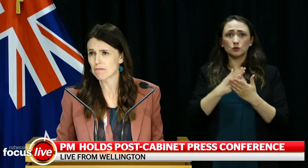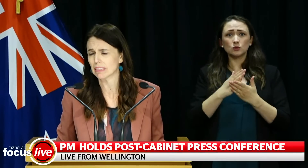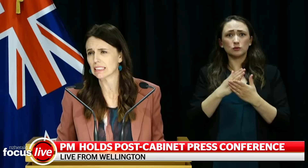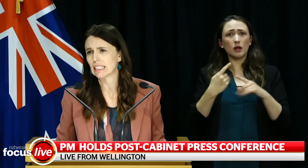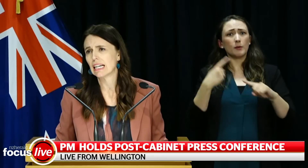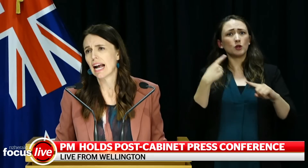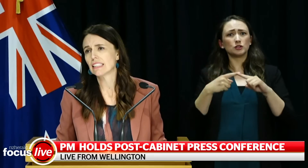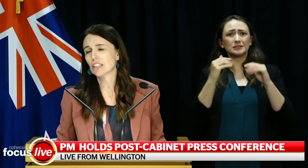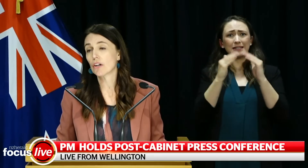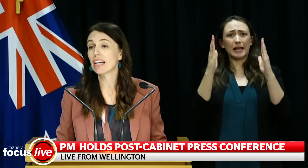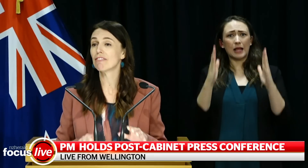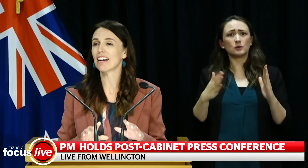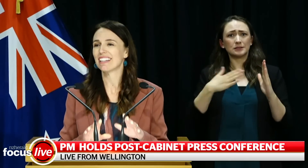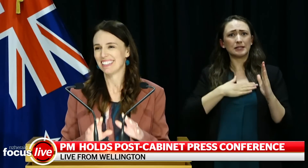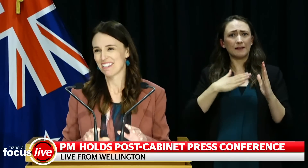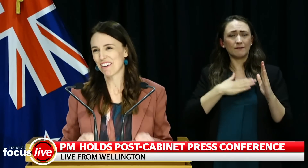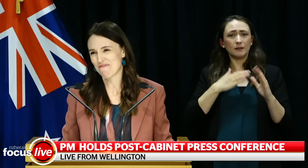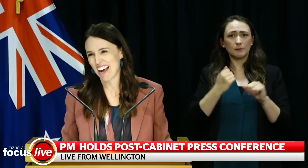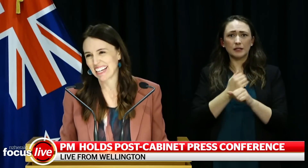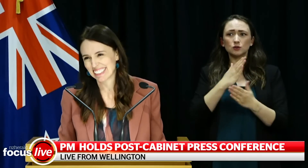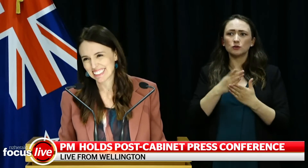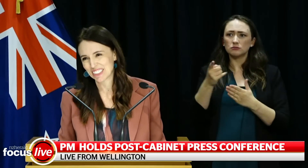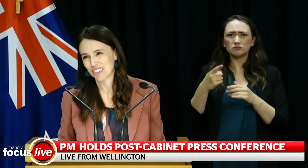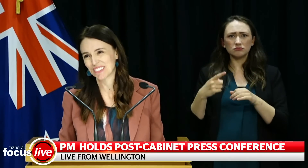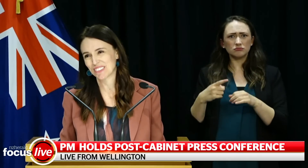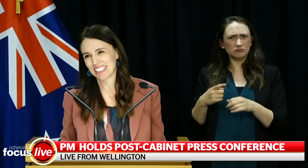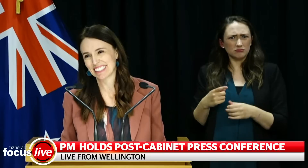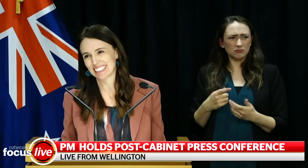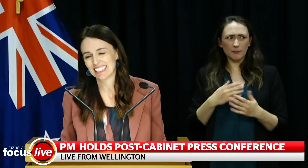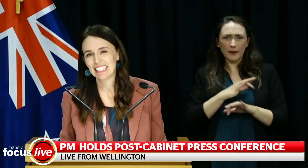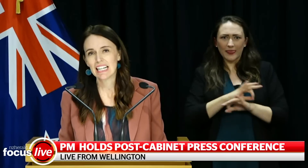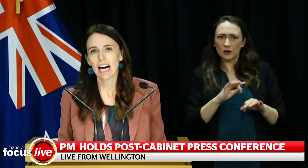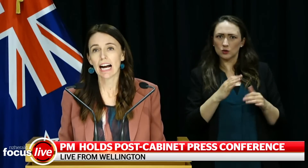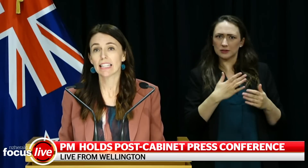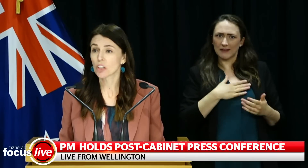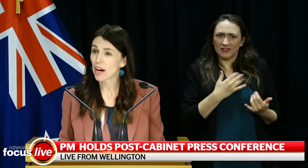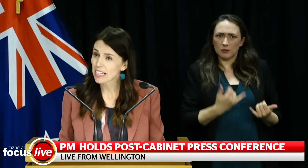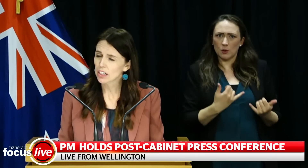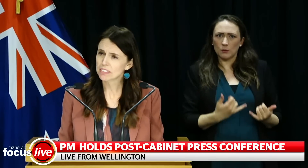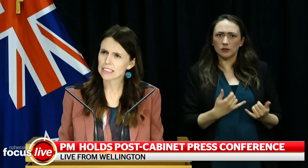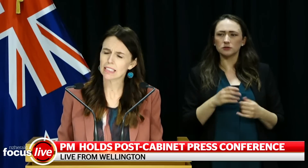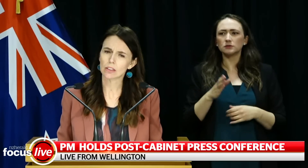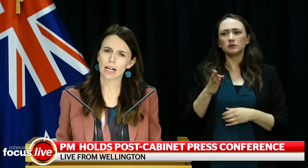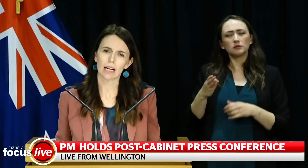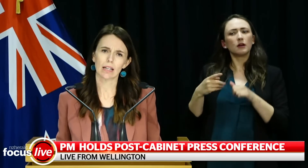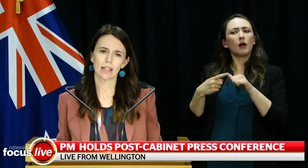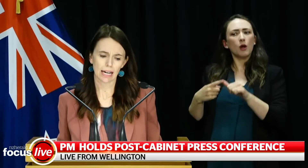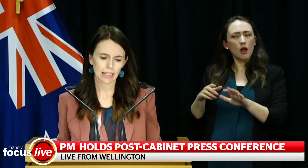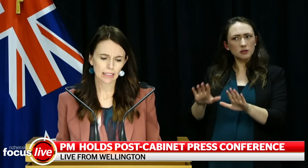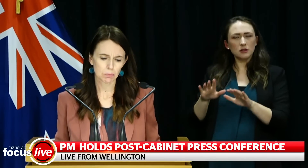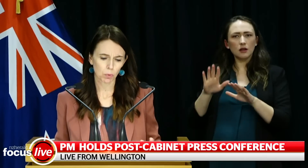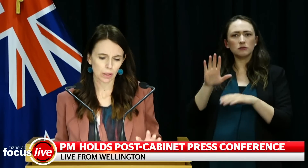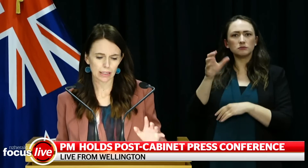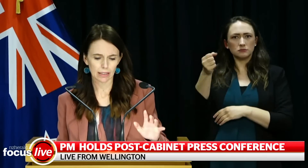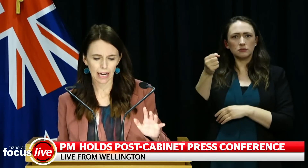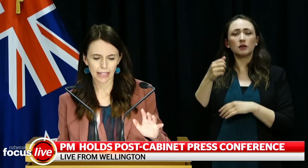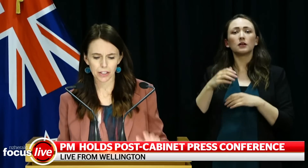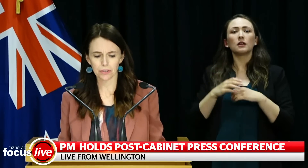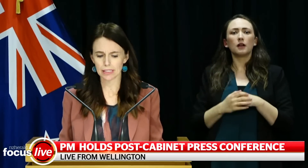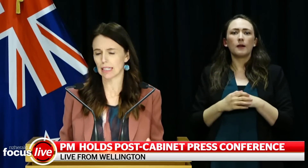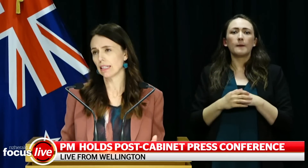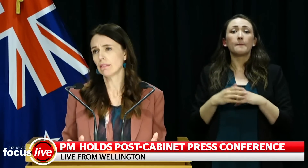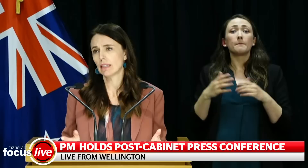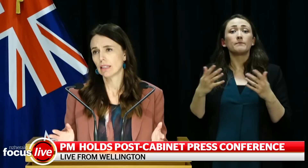the government. And so if I may answer your question, and so as I've said, HUD has brought in